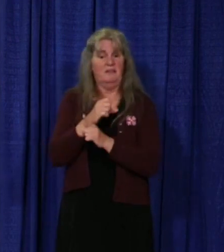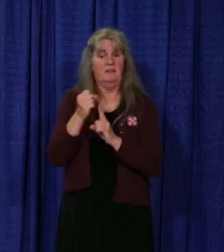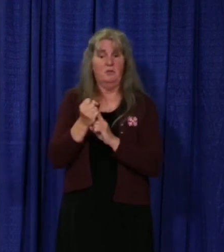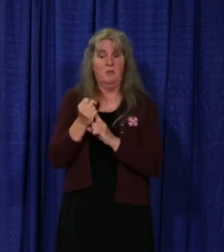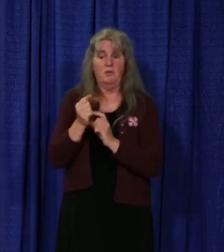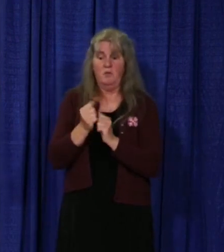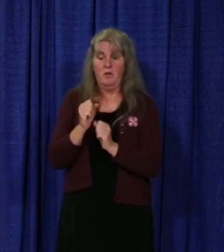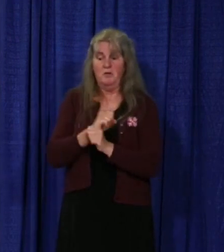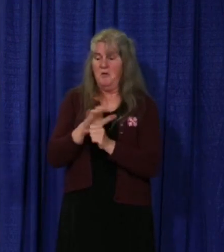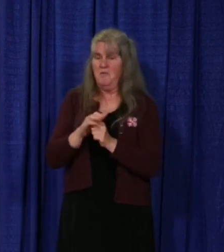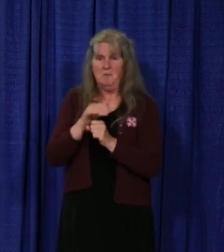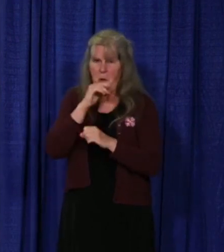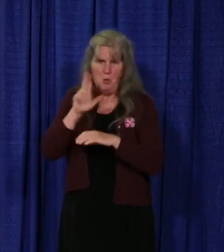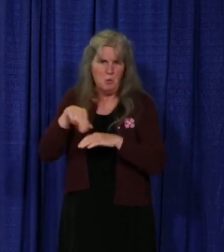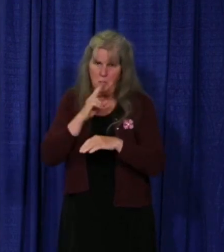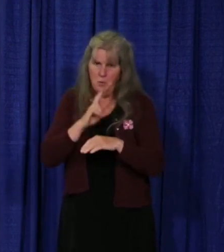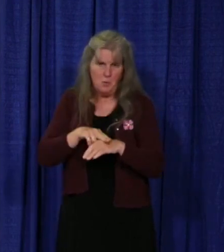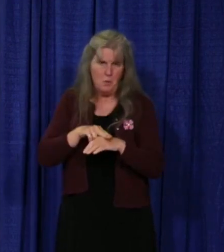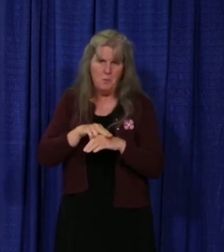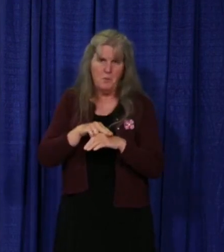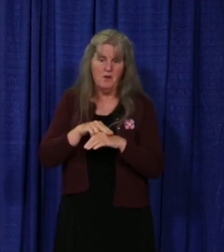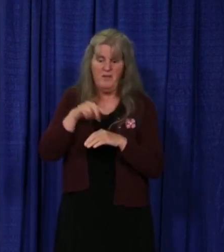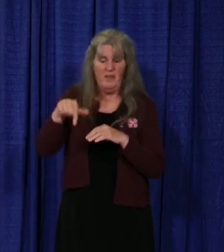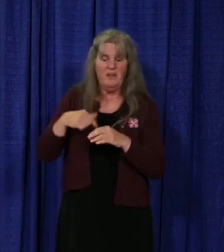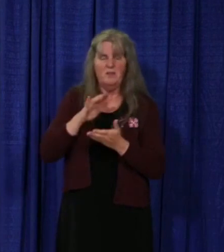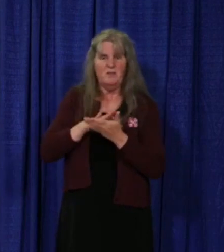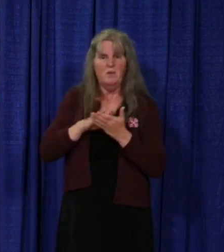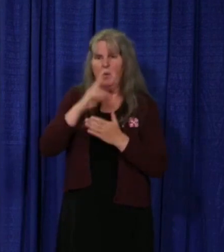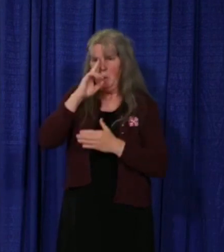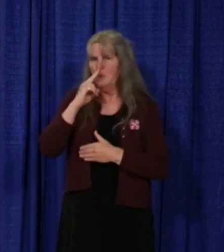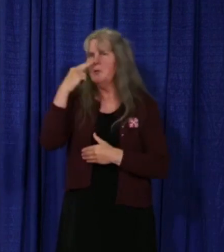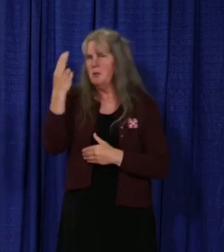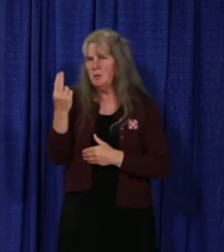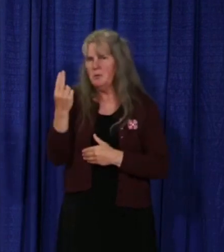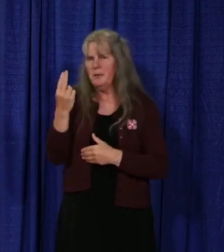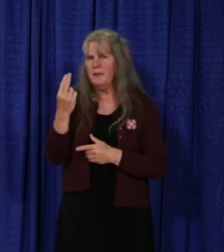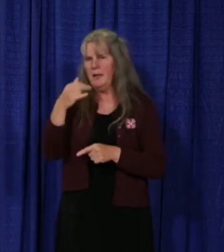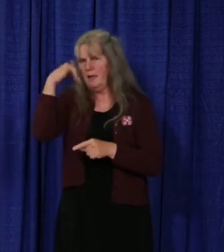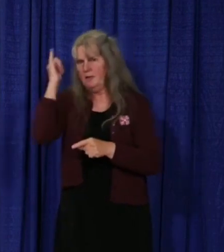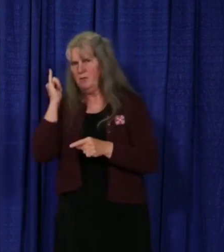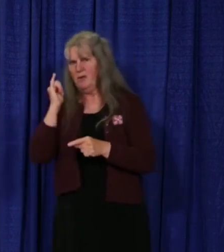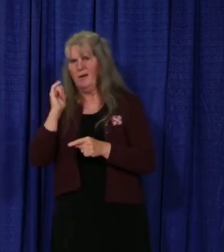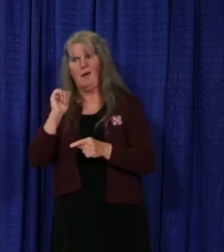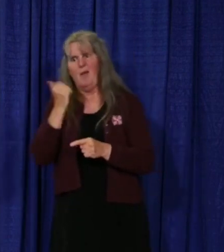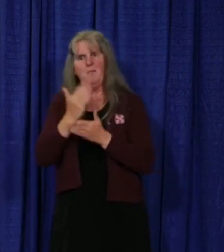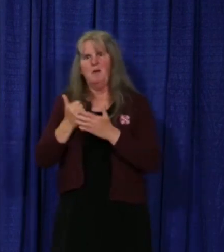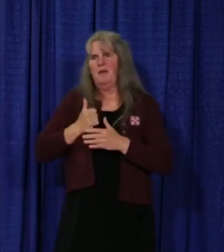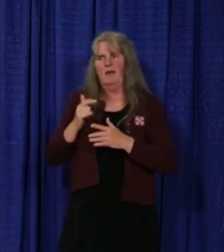situation, and this will not be an ordinary school year, not in Yukon, not in Canada.